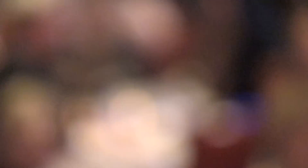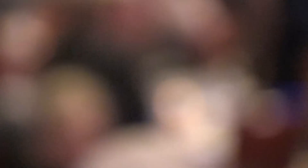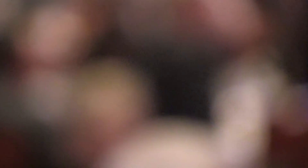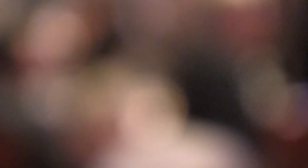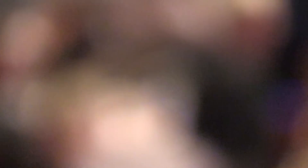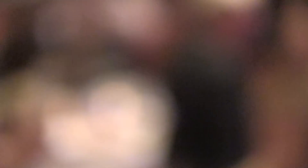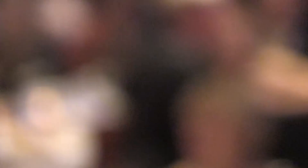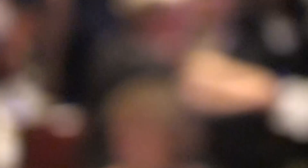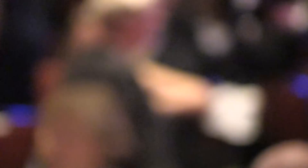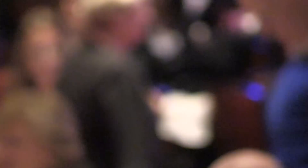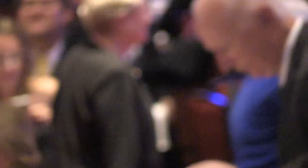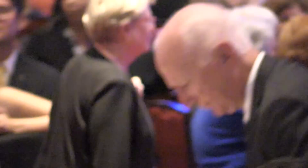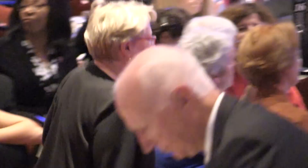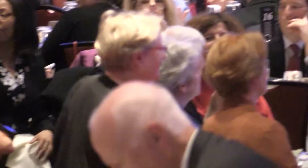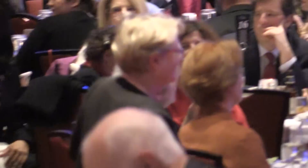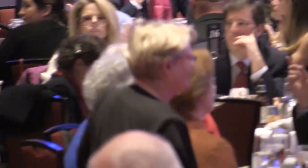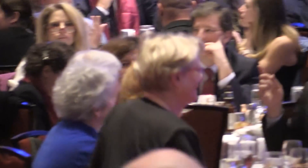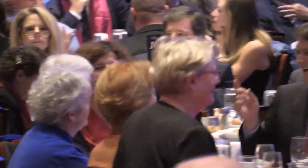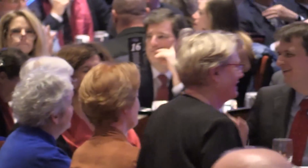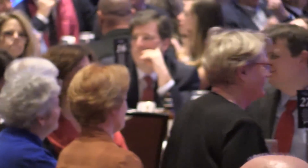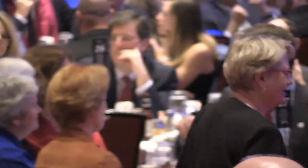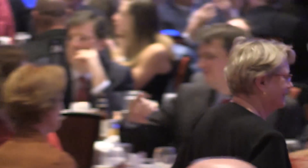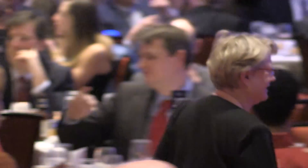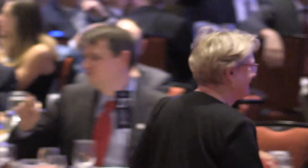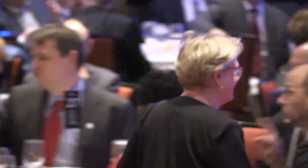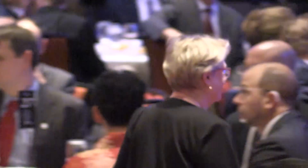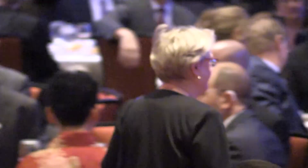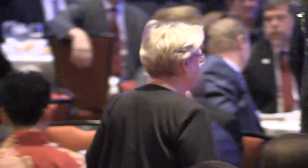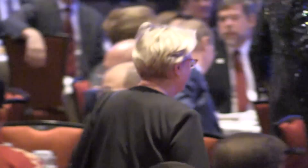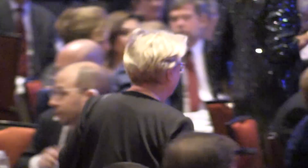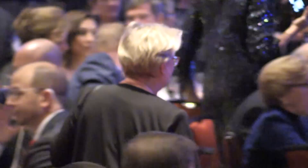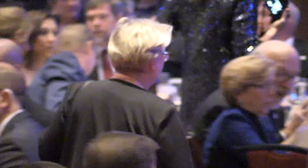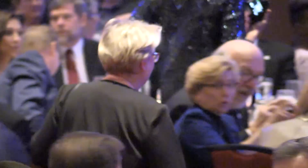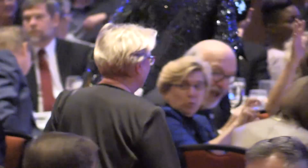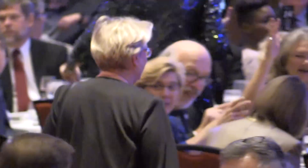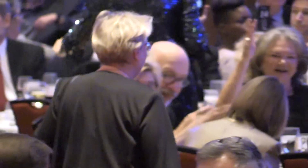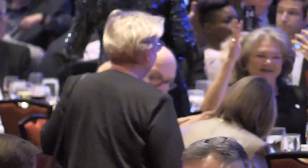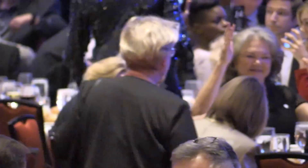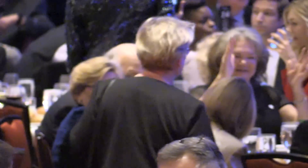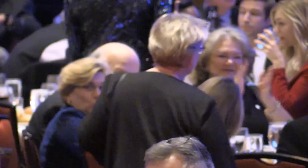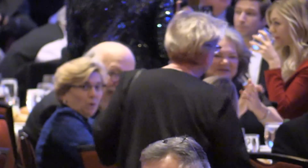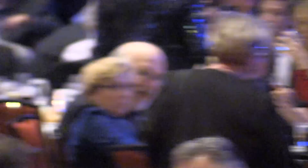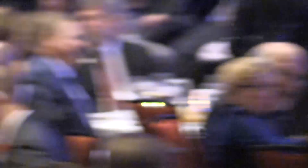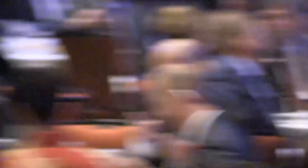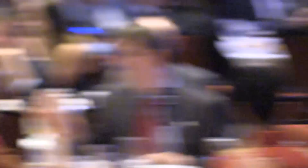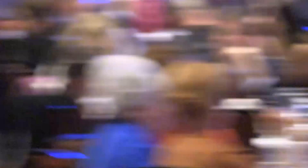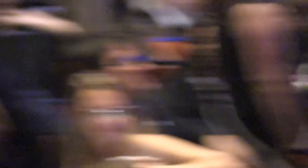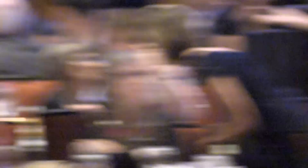Blake Reed and Corian Zacher, Samuelson